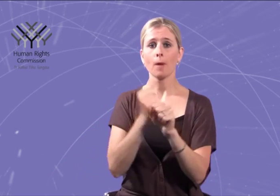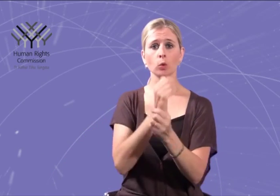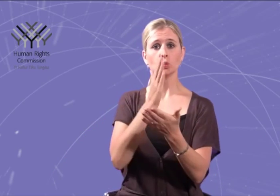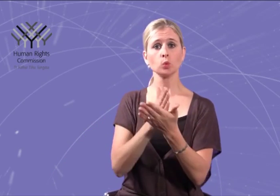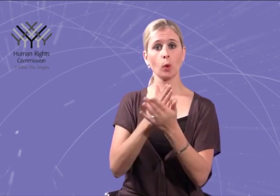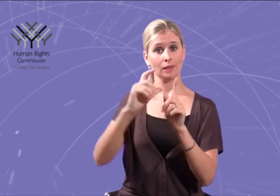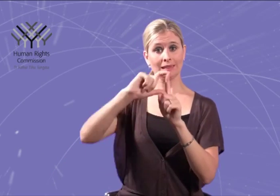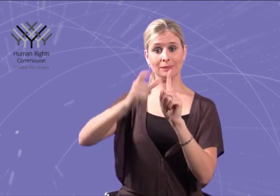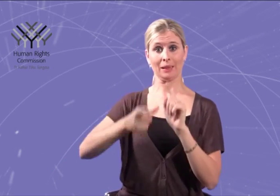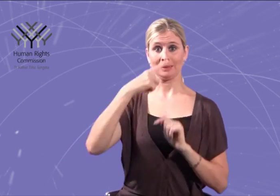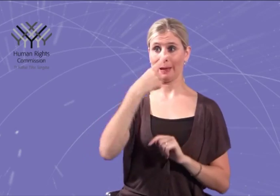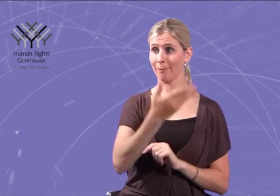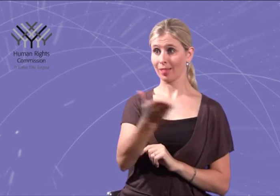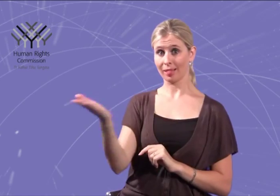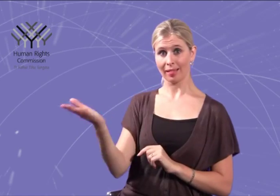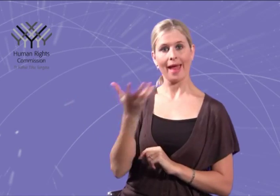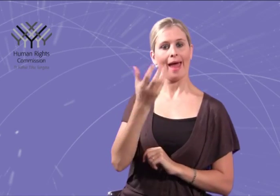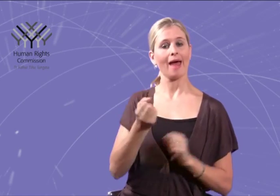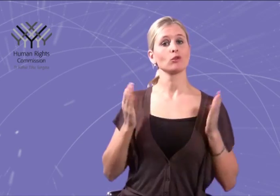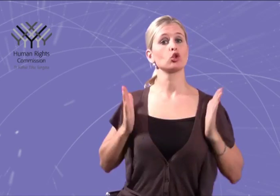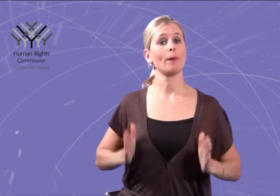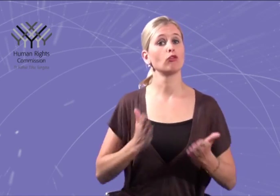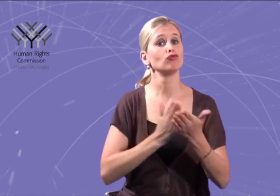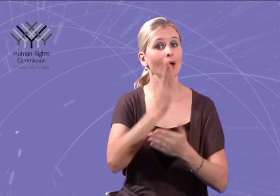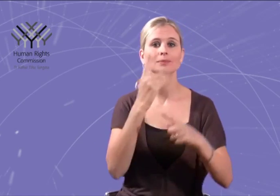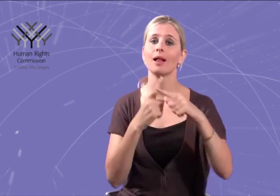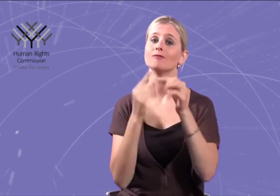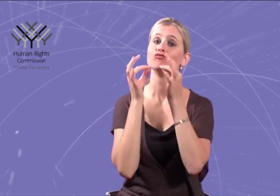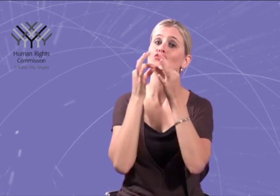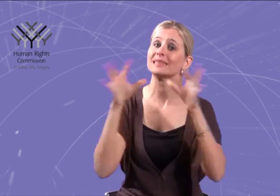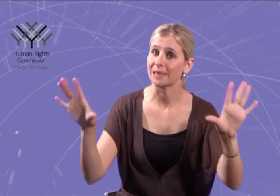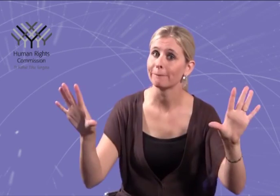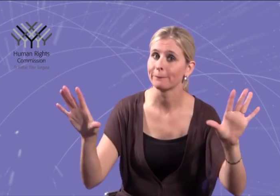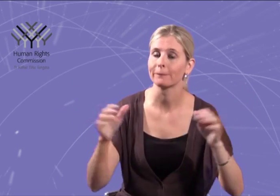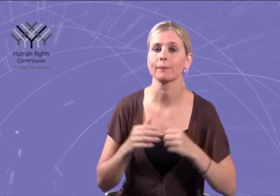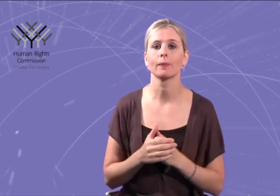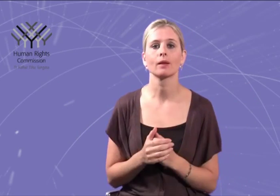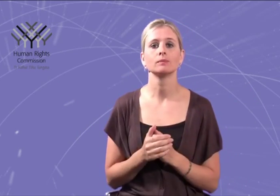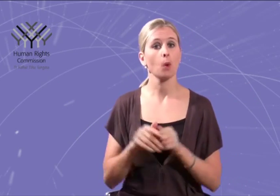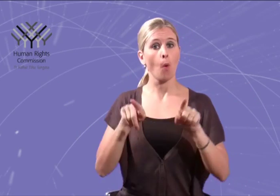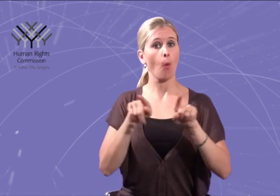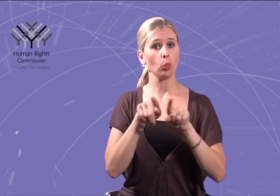protect, and ensure equal human rights and freedoms for all disabled people,